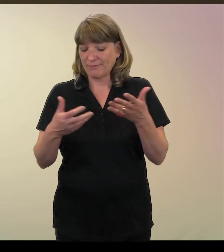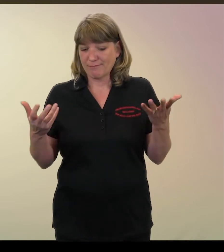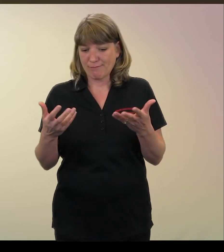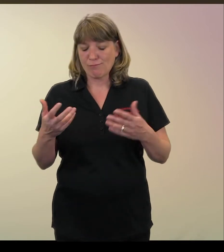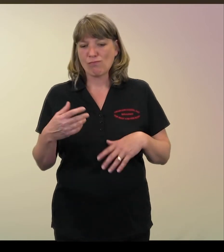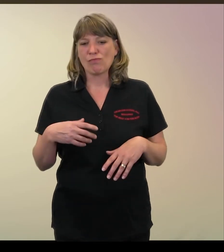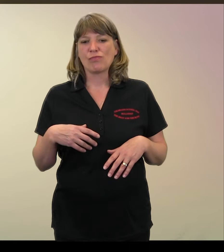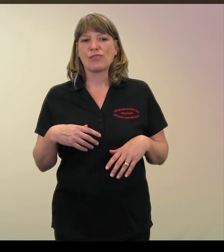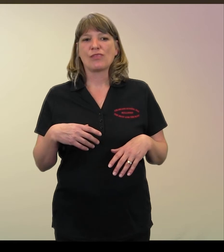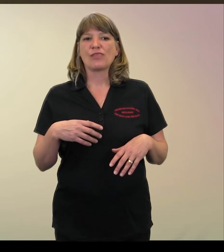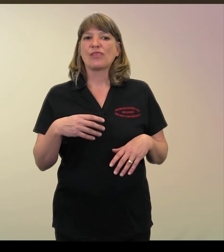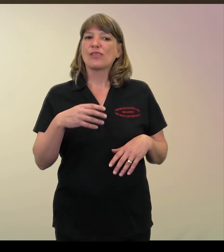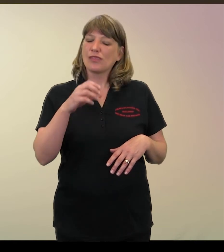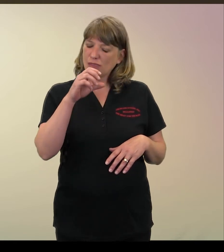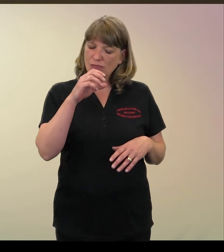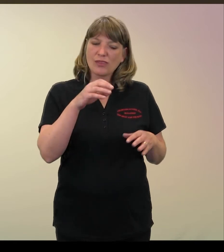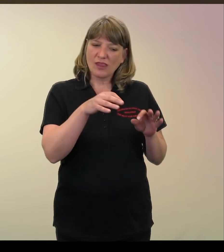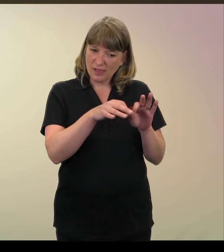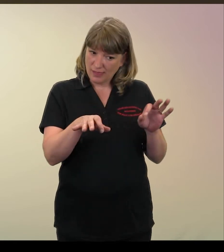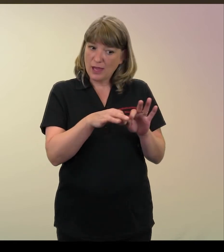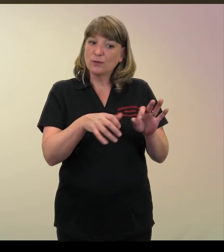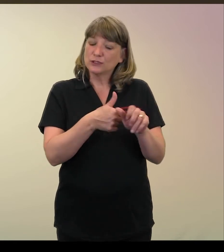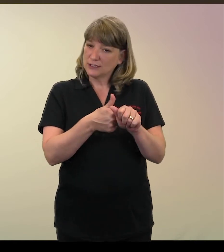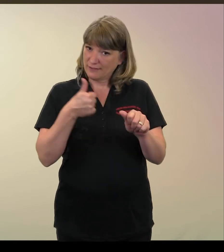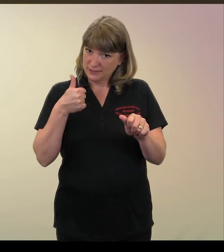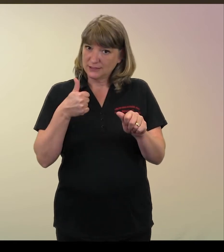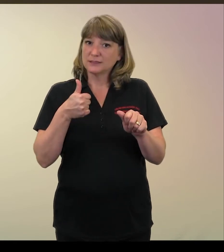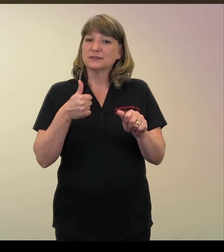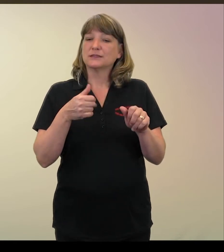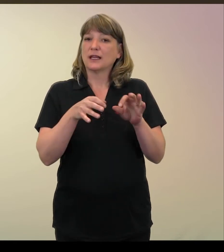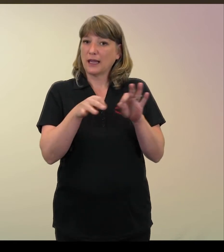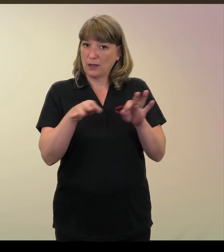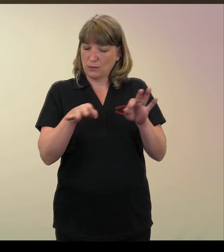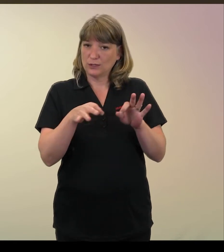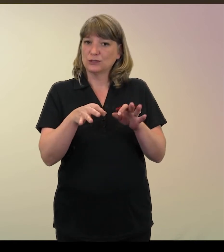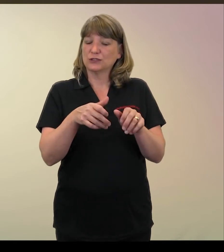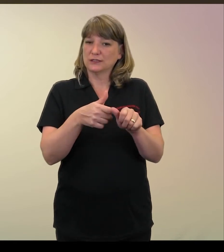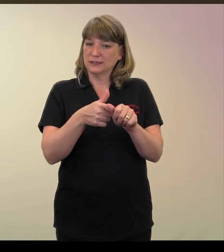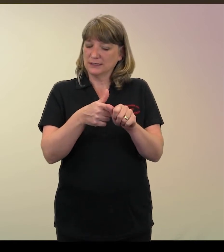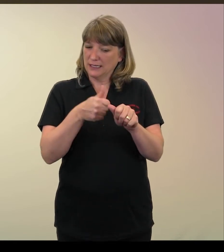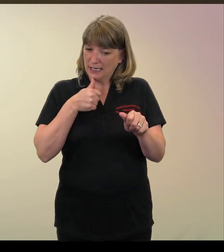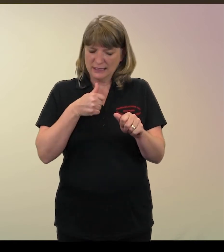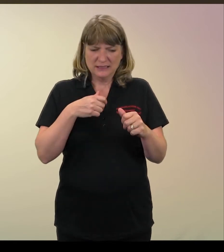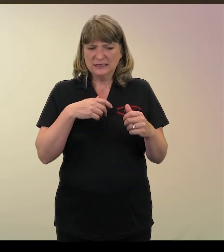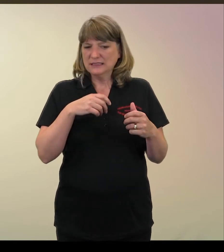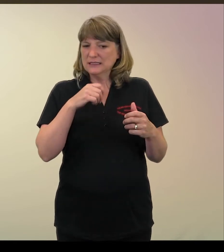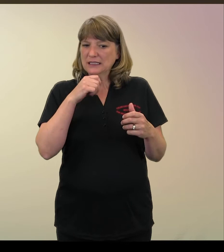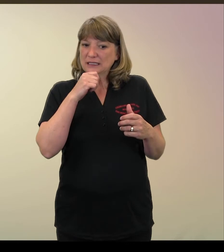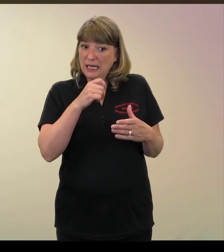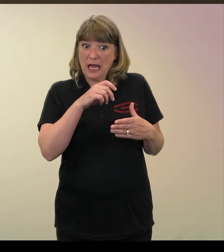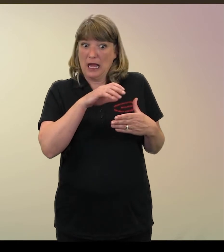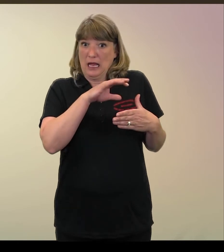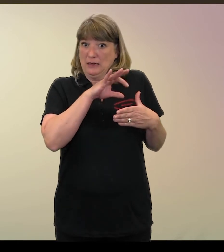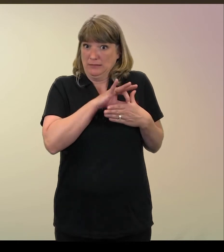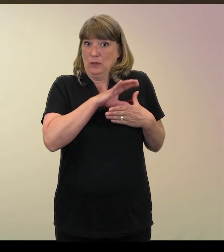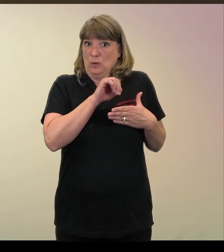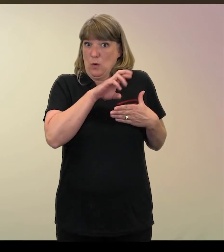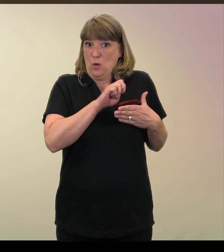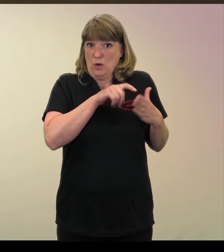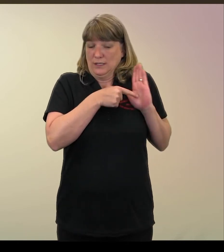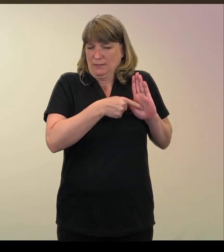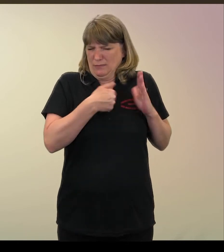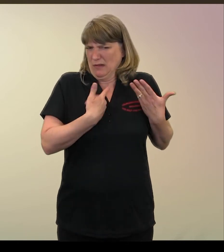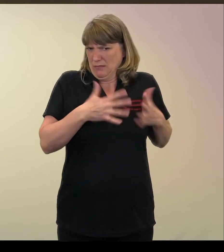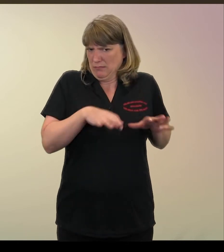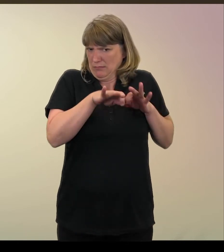I also want to emphasize that although language deficits or delays are not one of